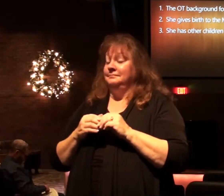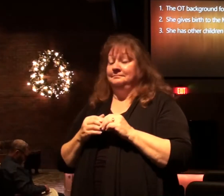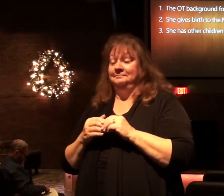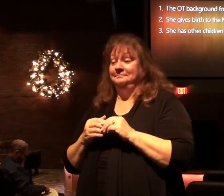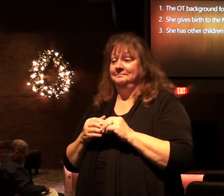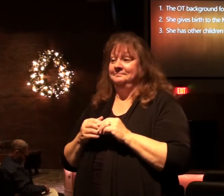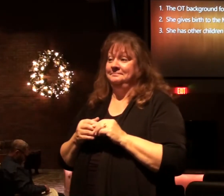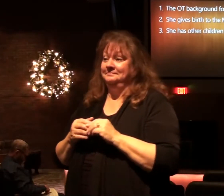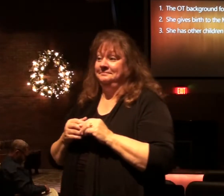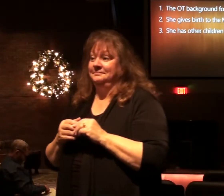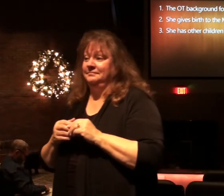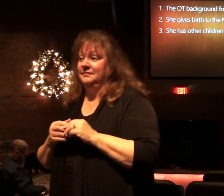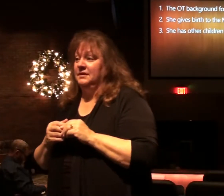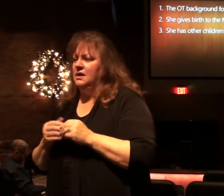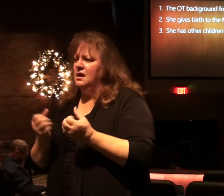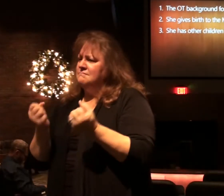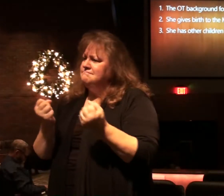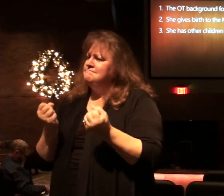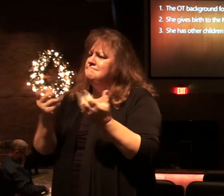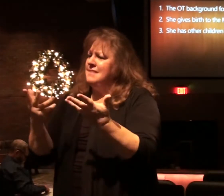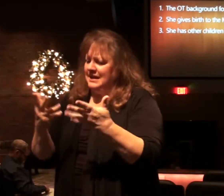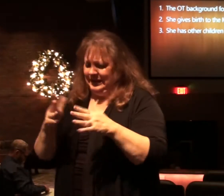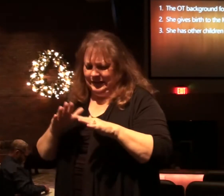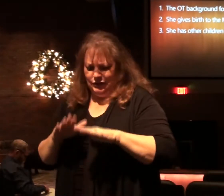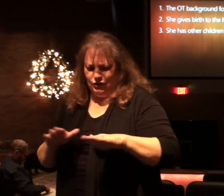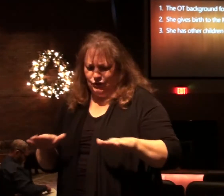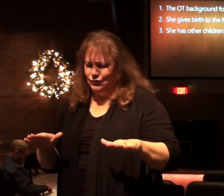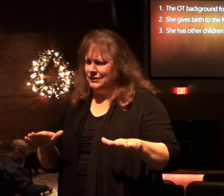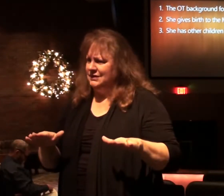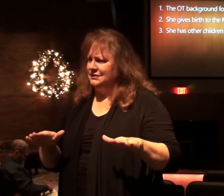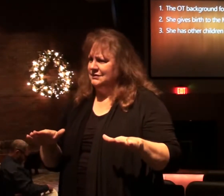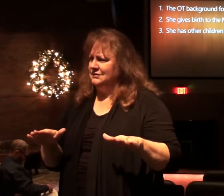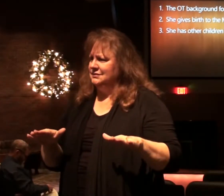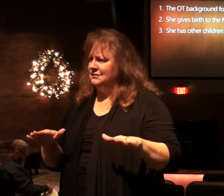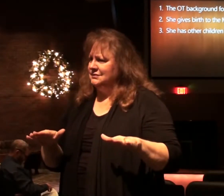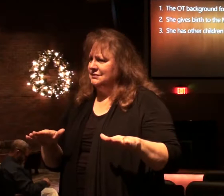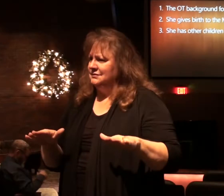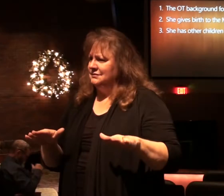So, she has multiple children.